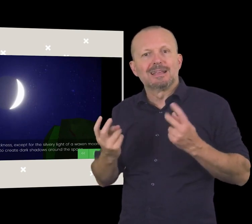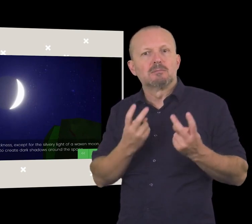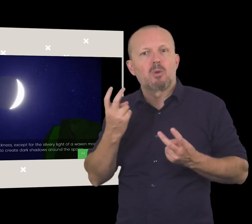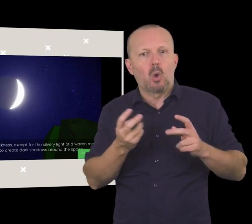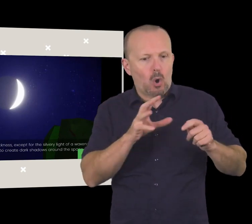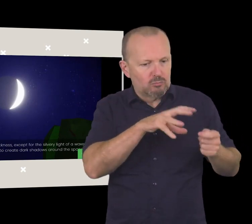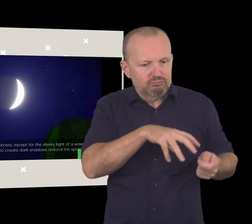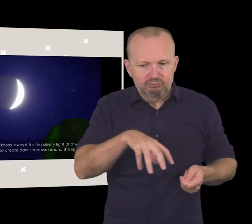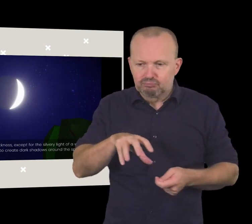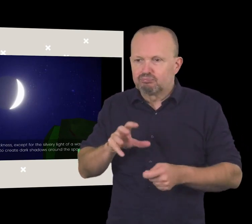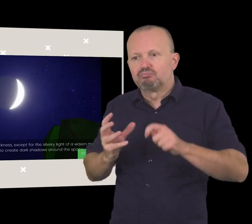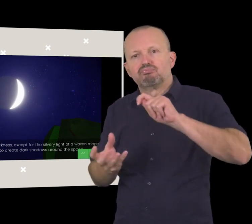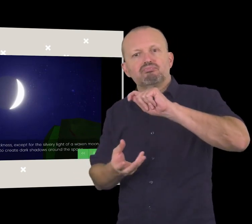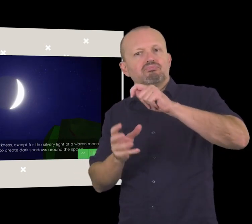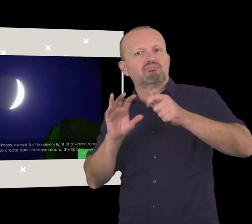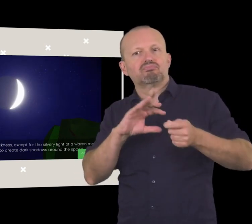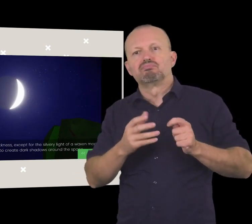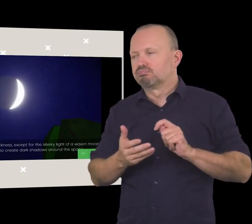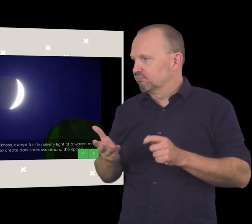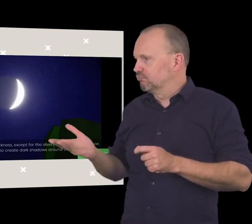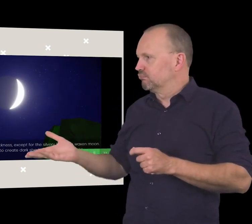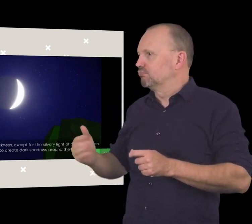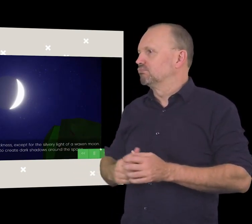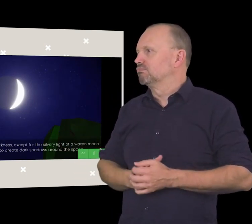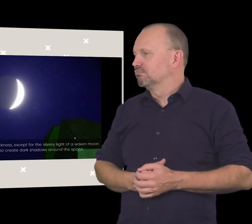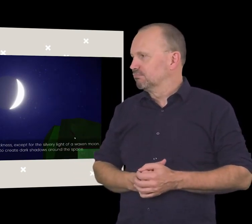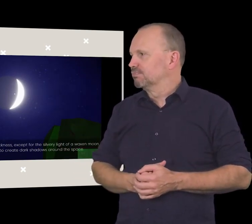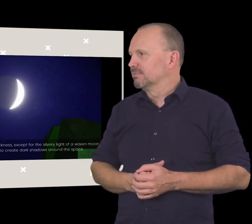light around myself, around the space.